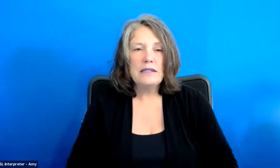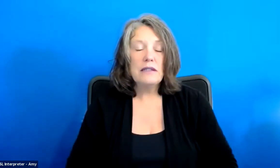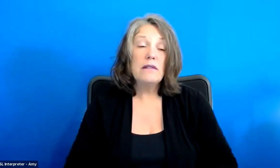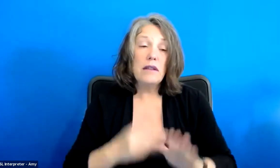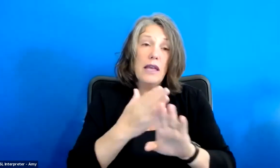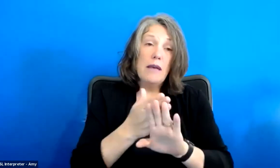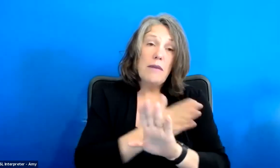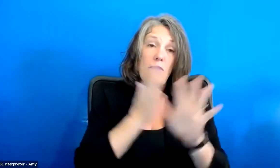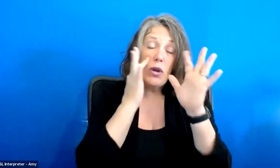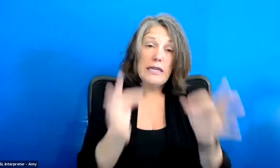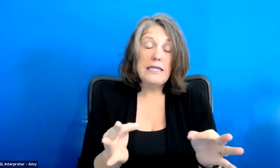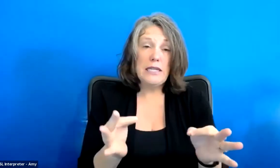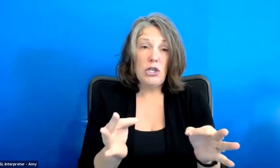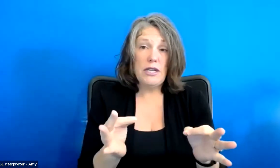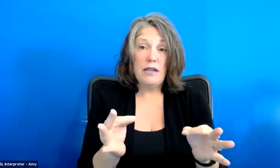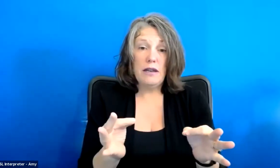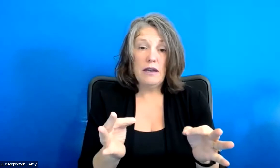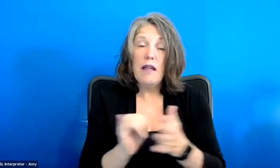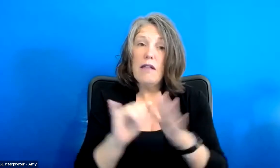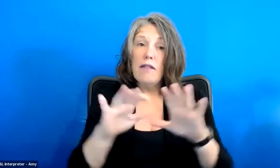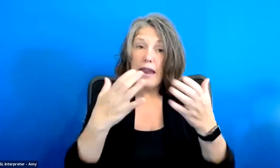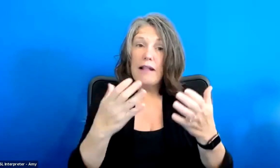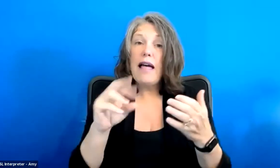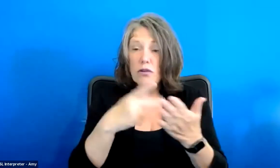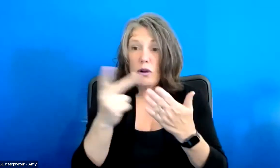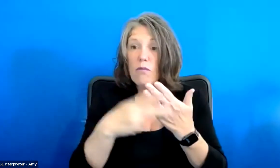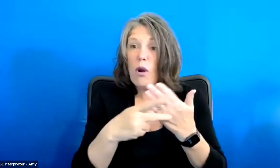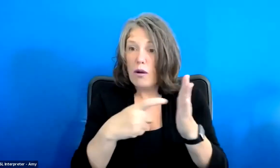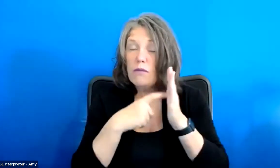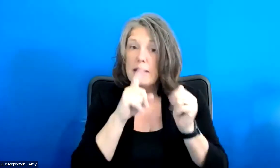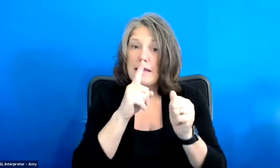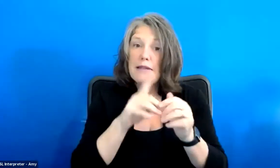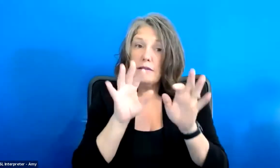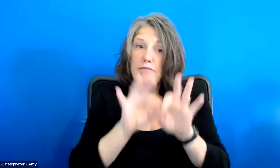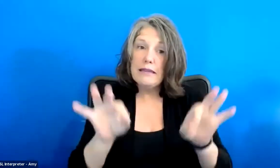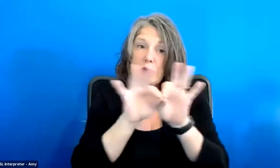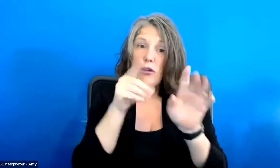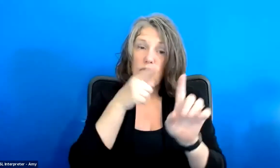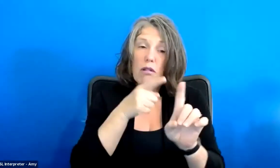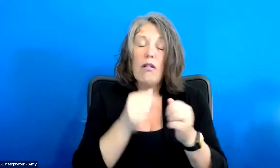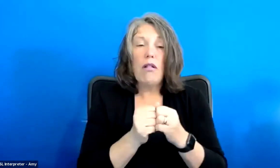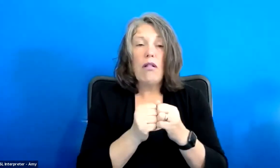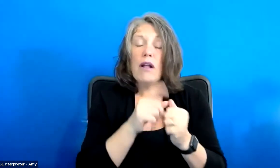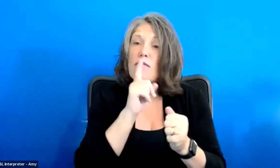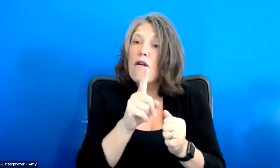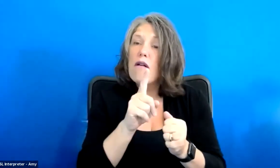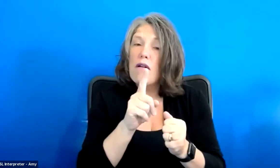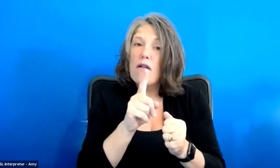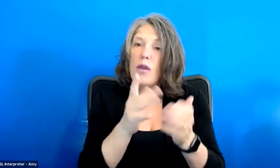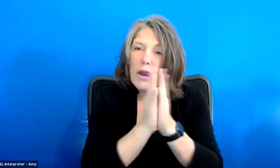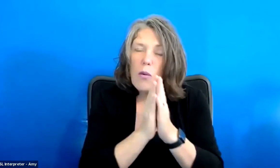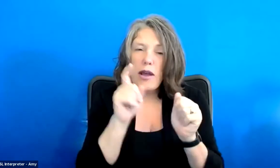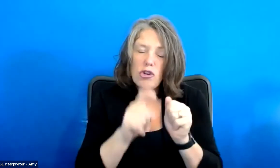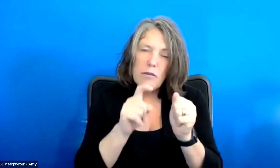Before a decision that a class or program requirement is essential, the request should be